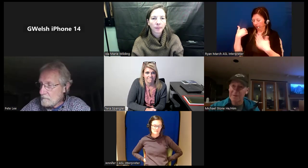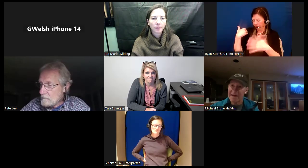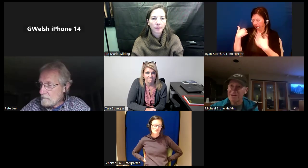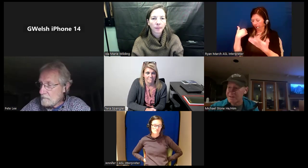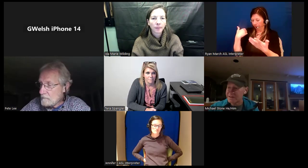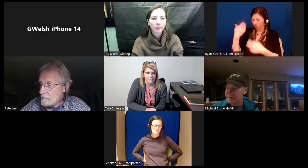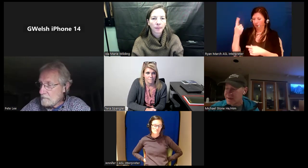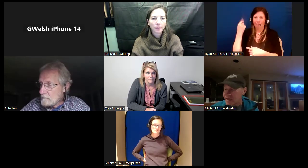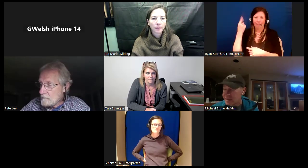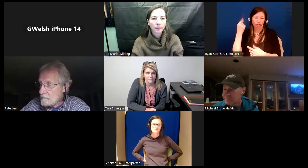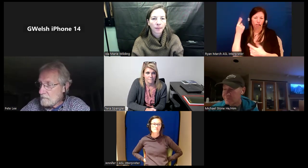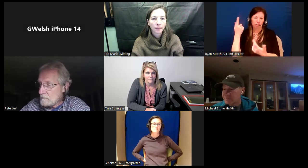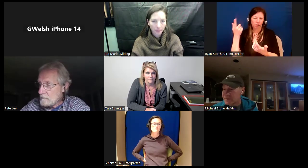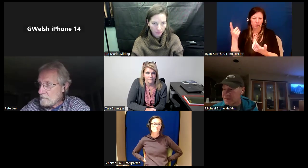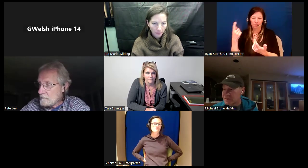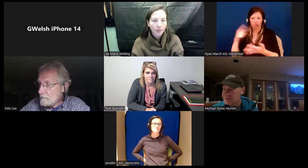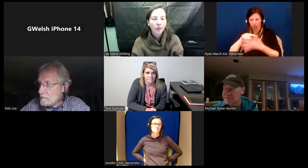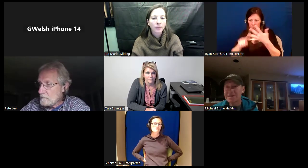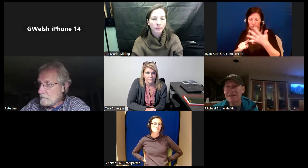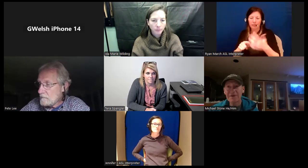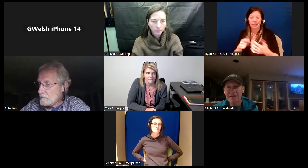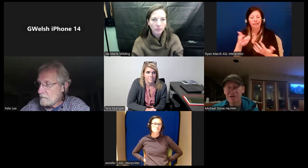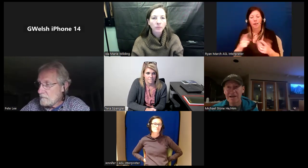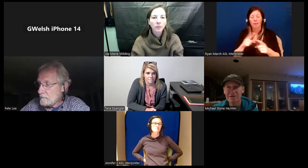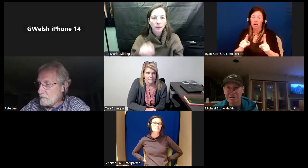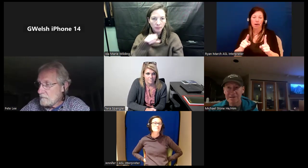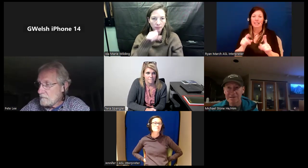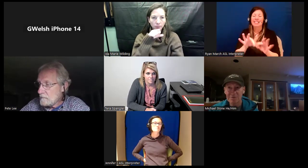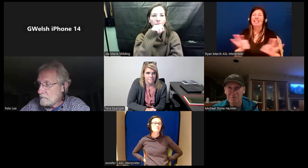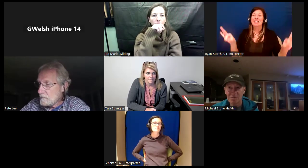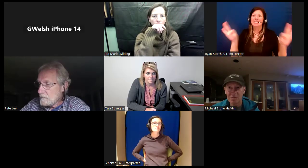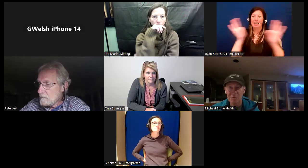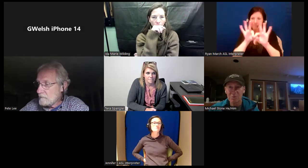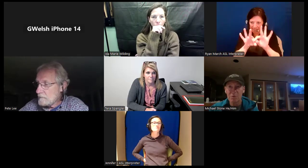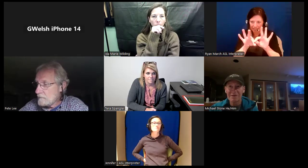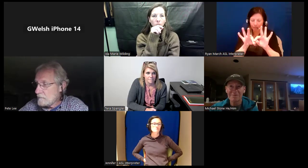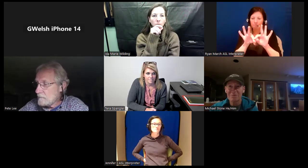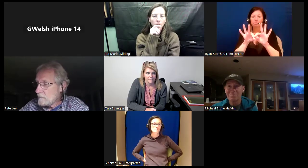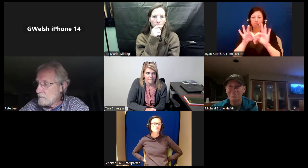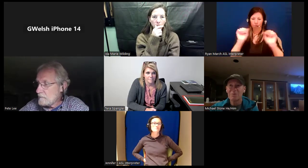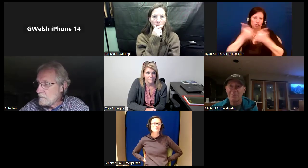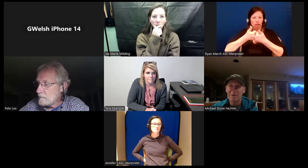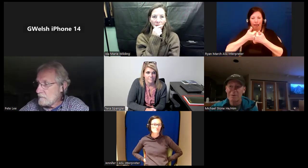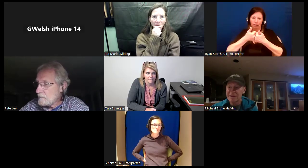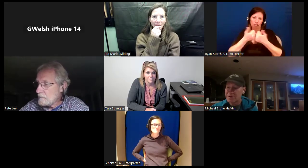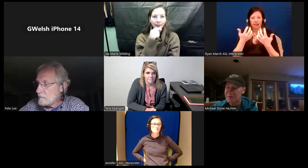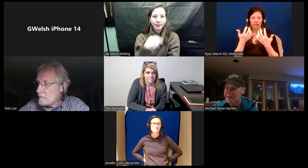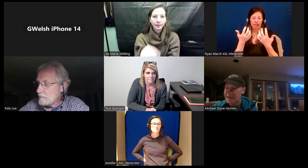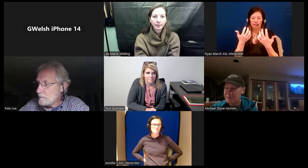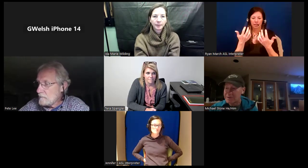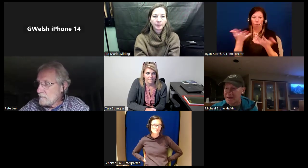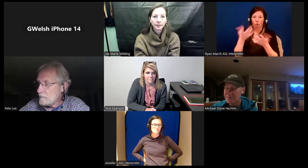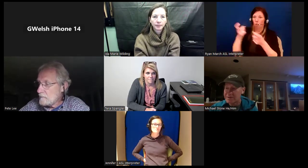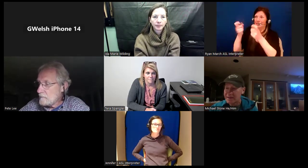over the past year. There's just significant challenges as to what we're dealing with, and